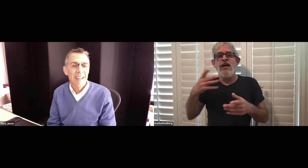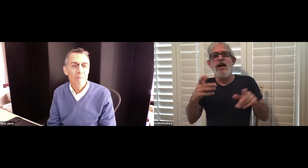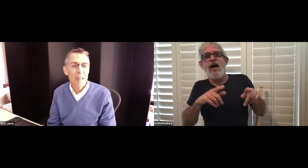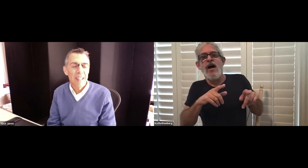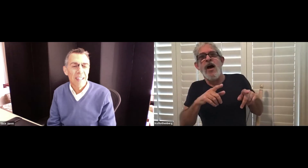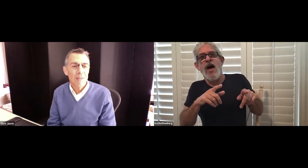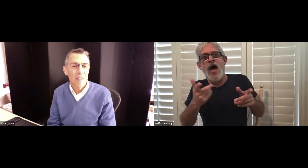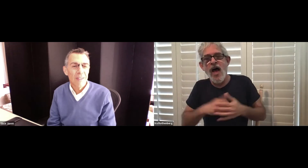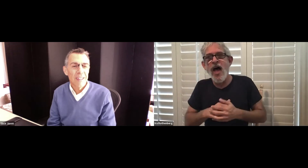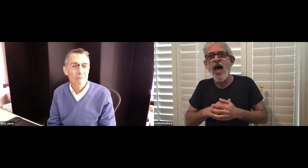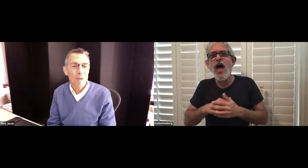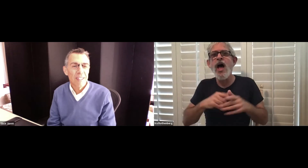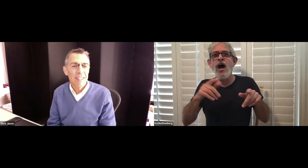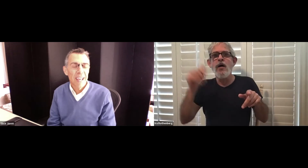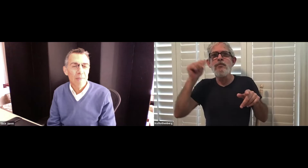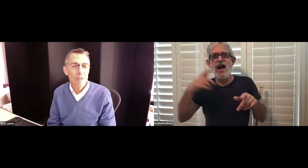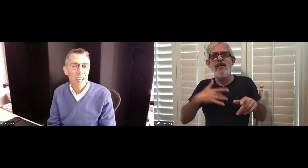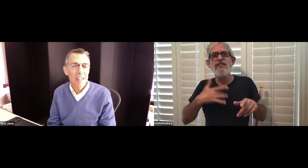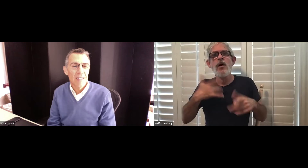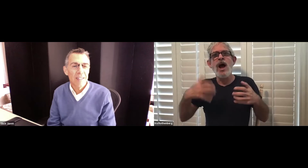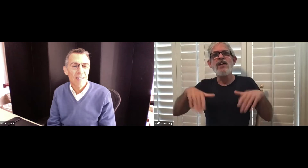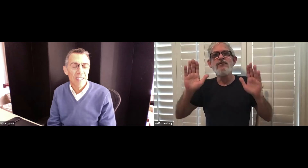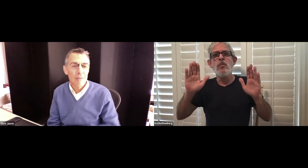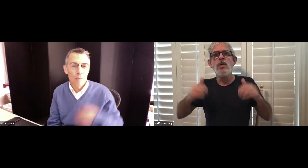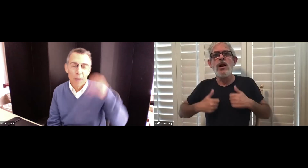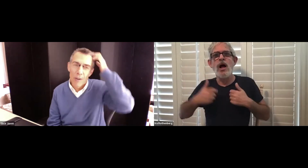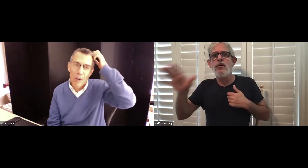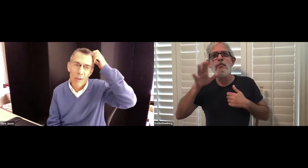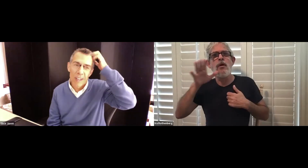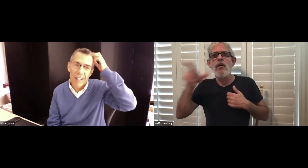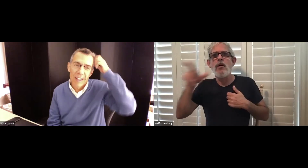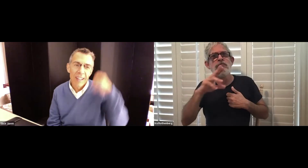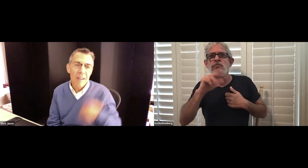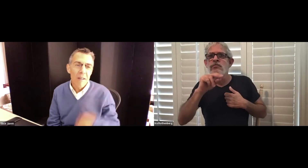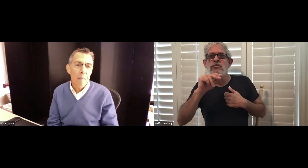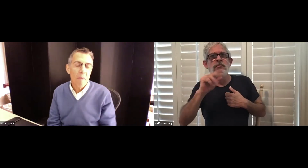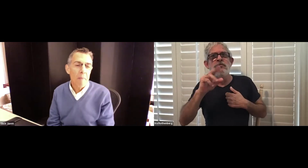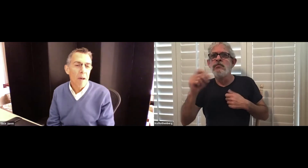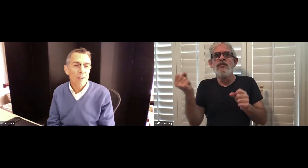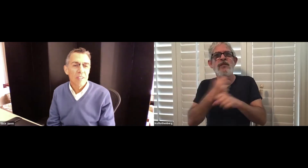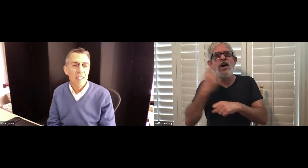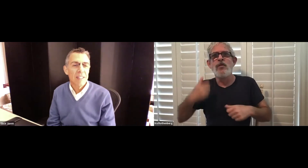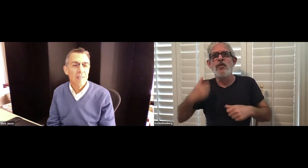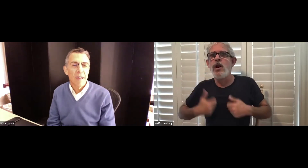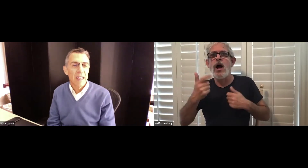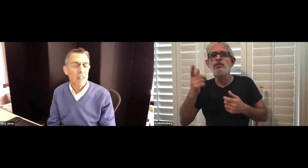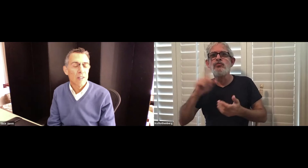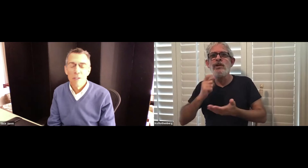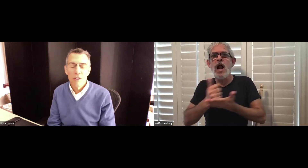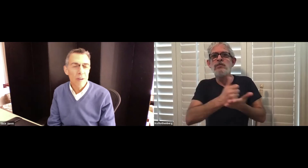being that she was the only deaf person in the camp, she had to be on her own. And my mother said to my aunt, do not give